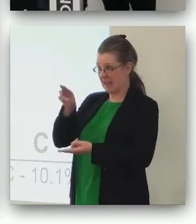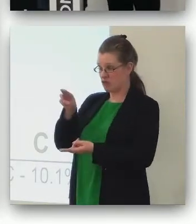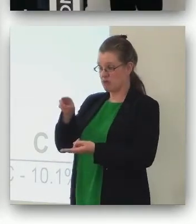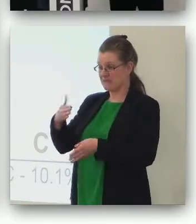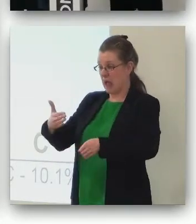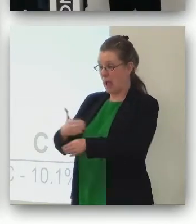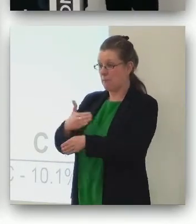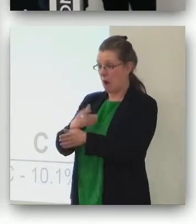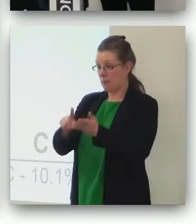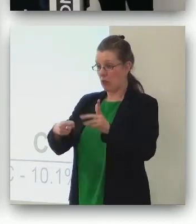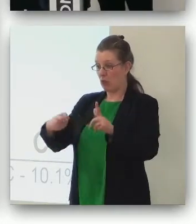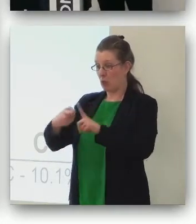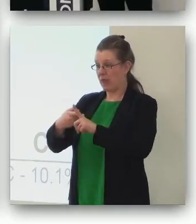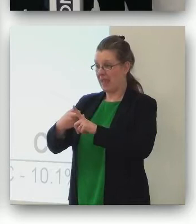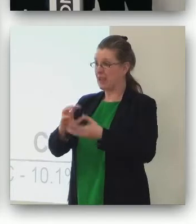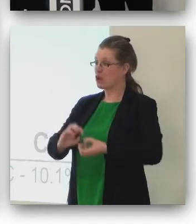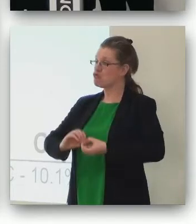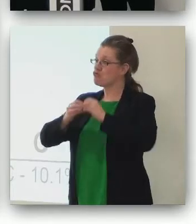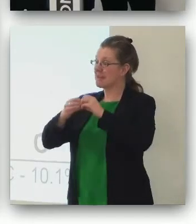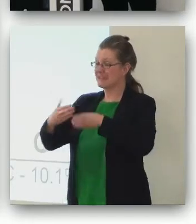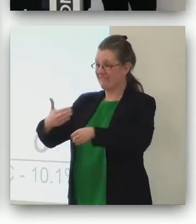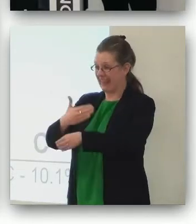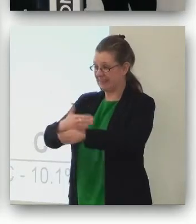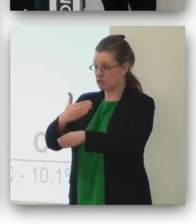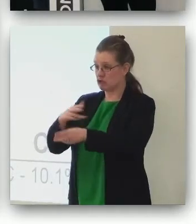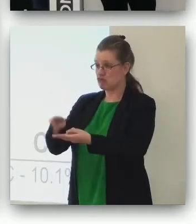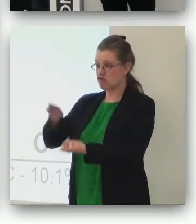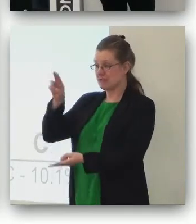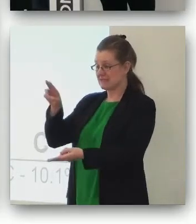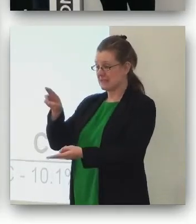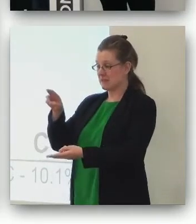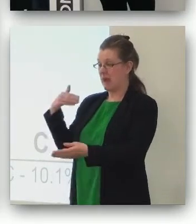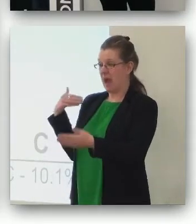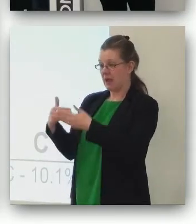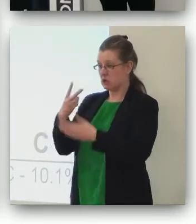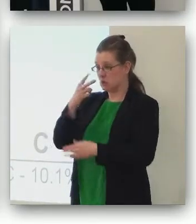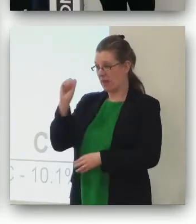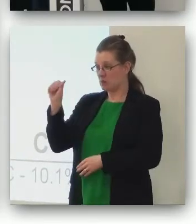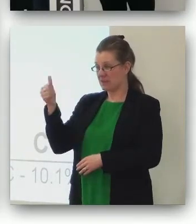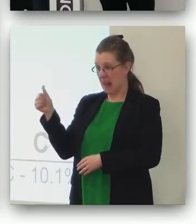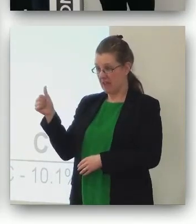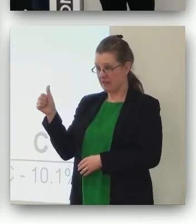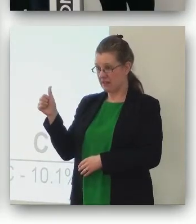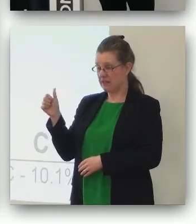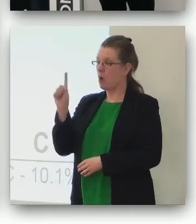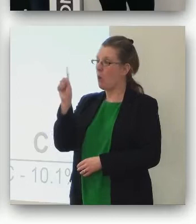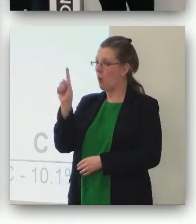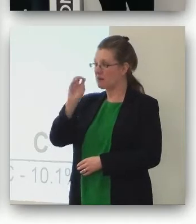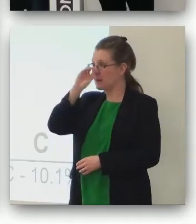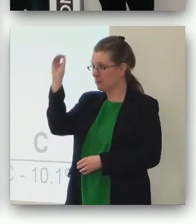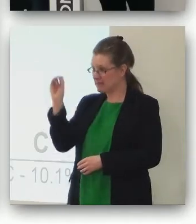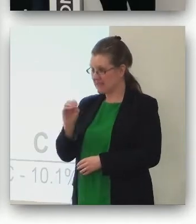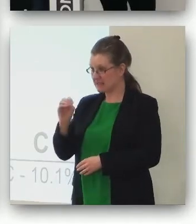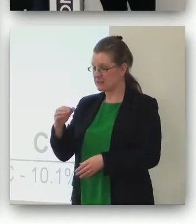employment in the UK's creative industries risen by since 2011? What percentage